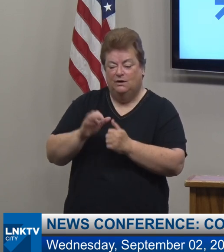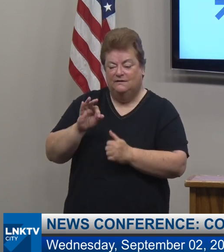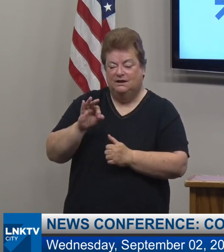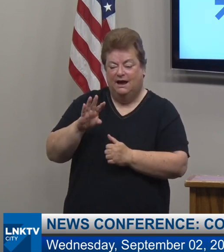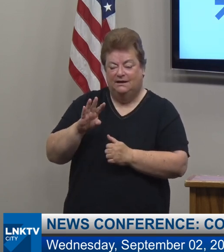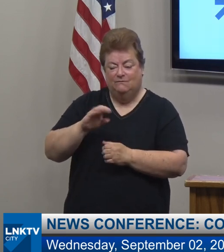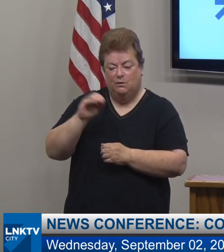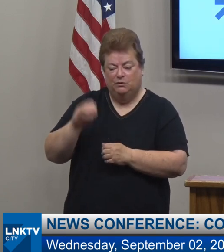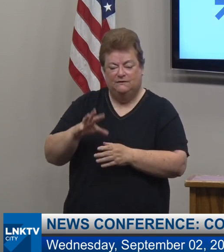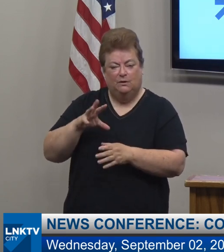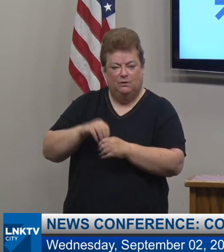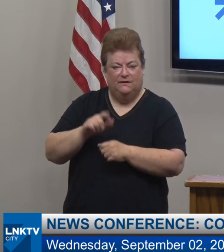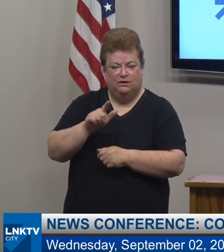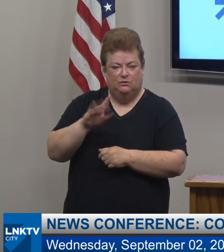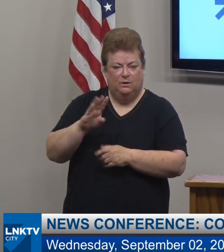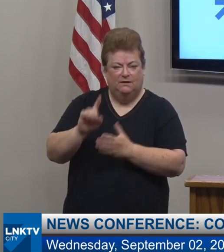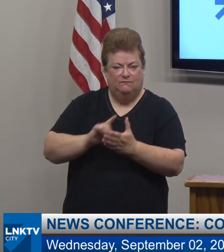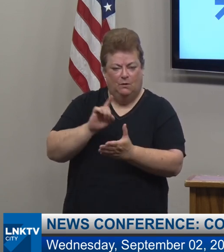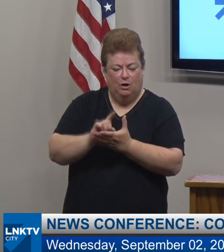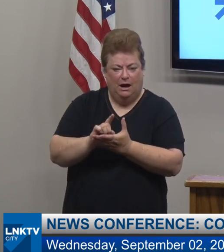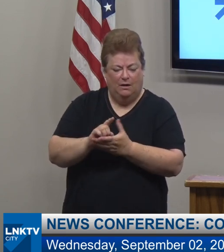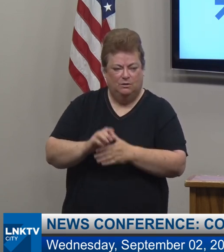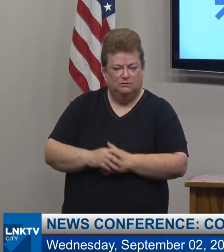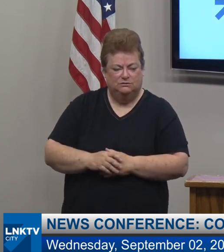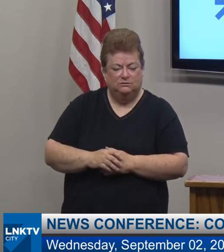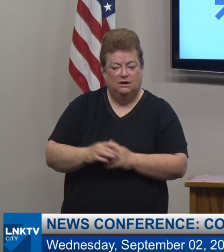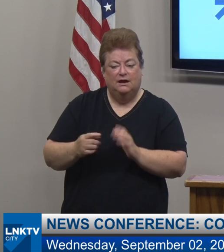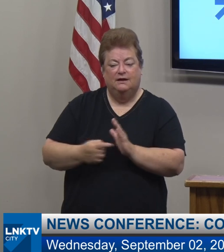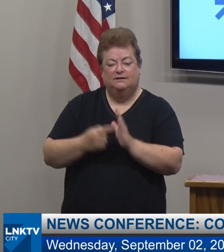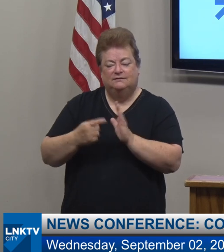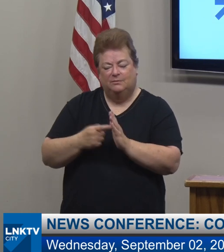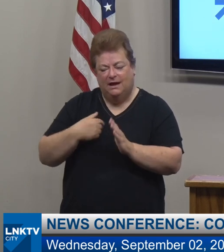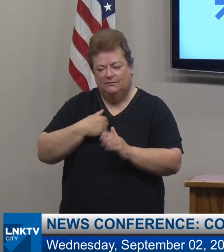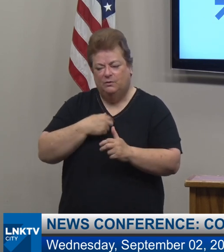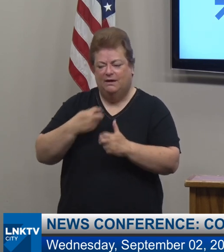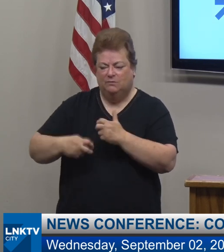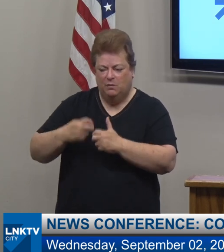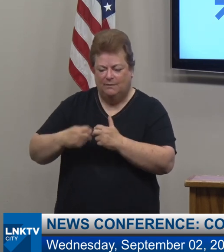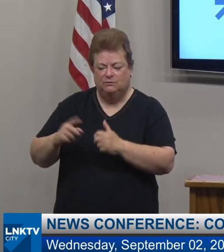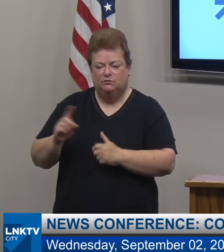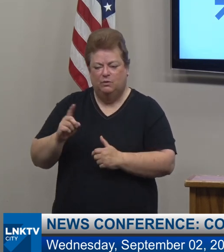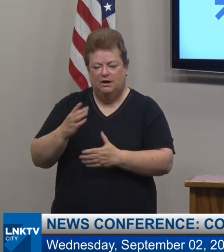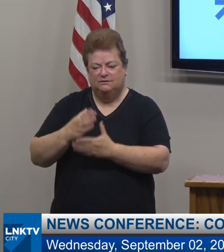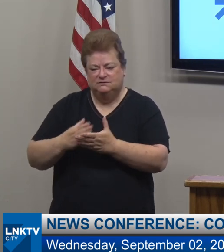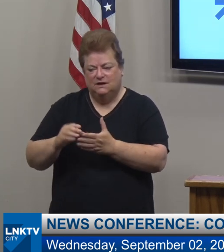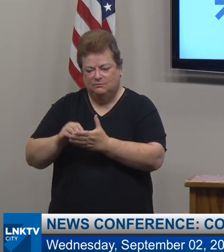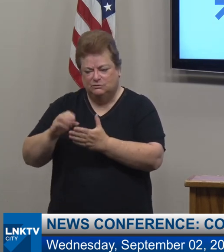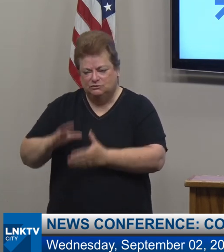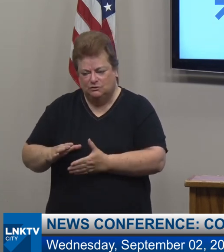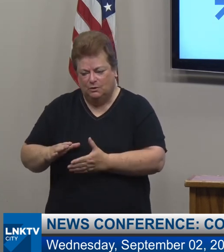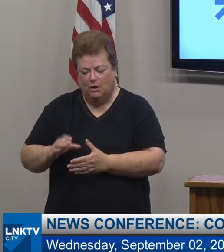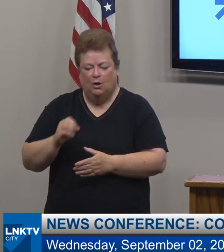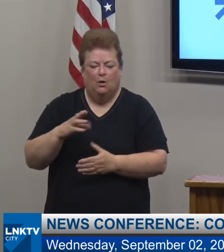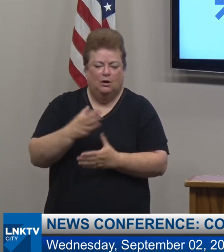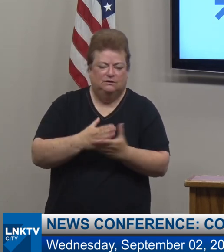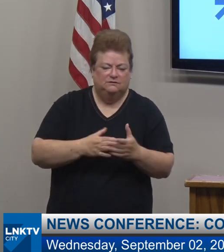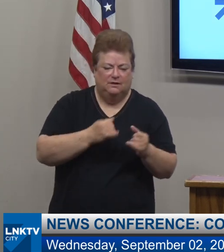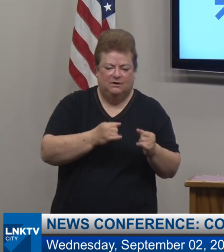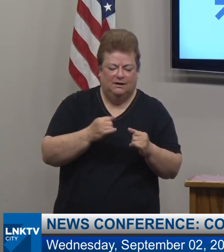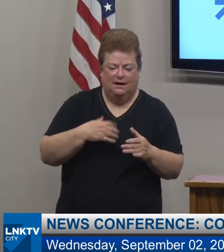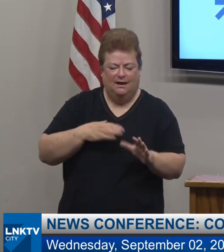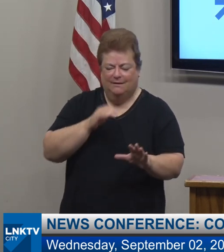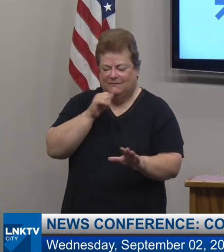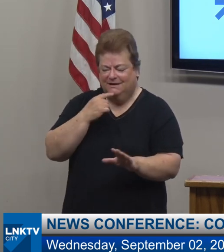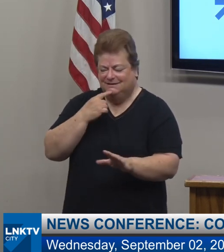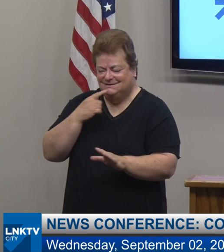within 24 hours. Sometimes we have the issue where we have some students or some individuals, I'm not going to